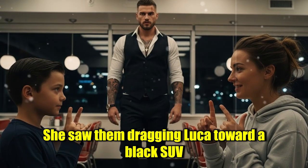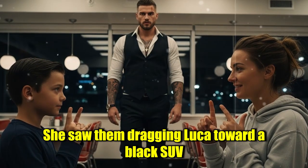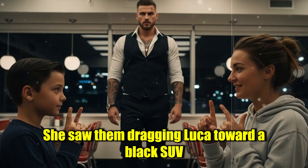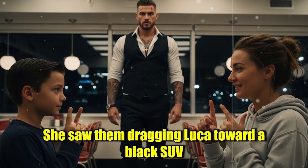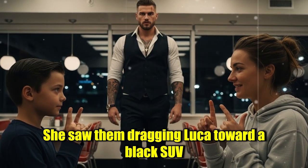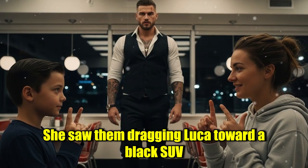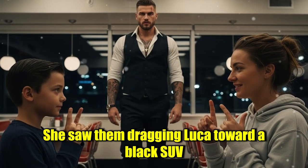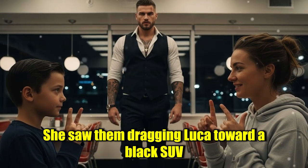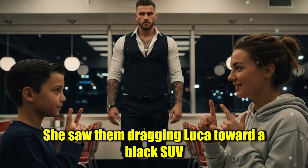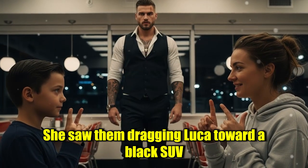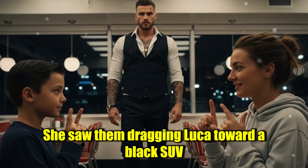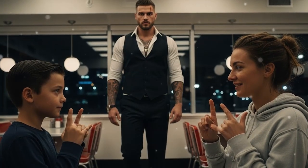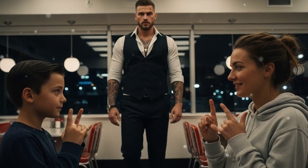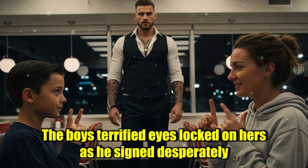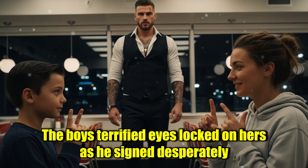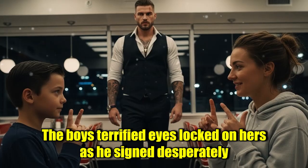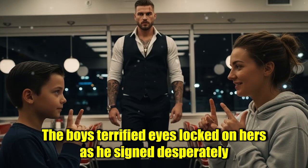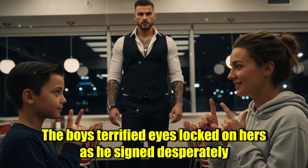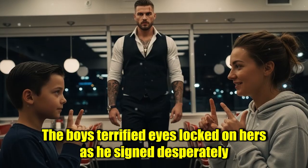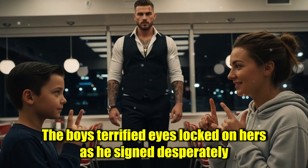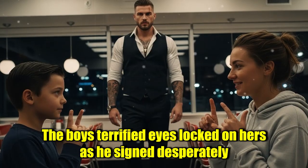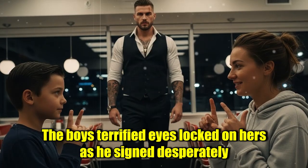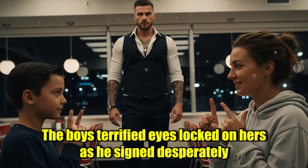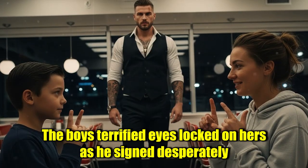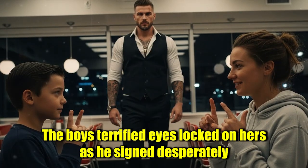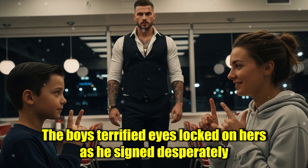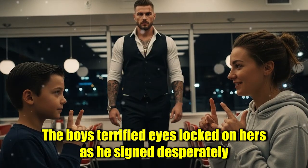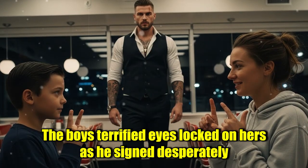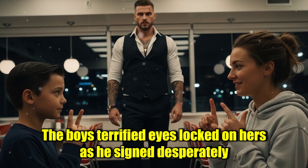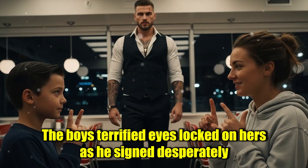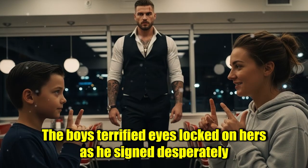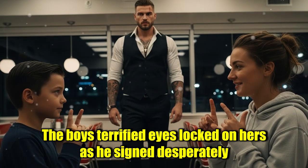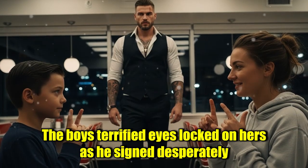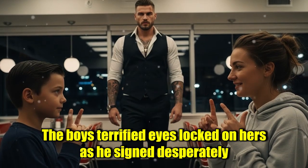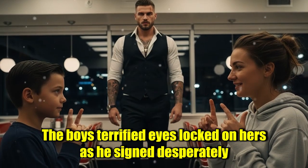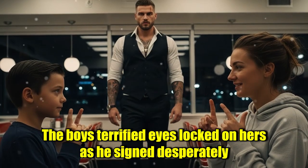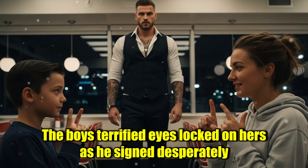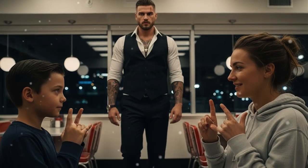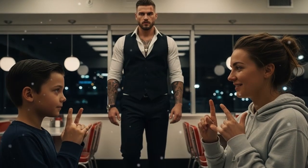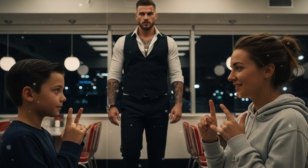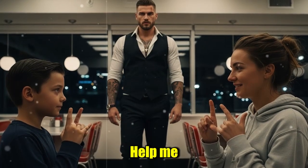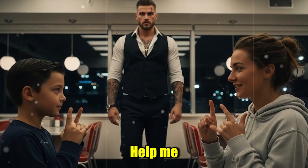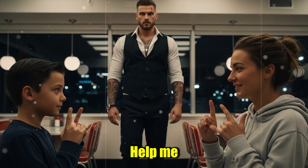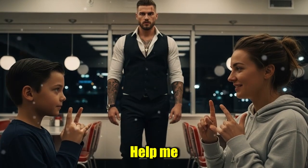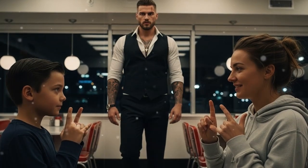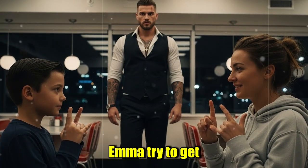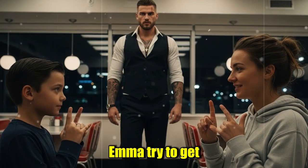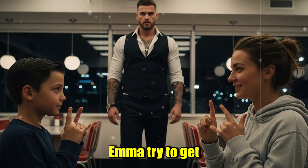dragging Luca toward a black SUV. The boy's terrified eyes locked on hers as he signed desperately, "Help me." Emma